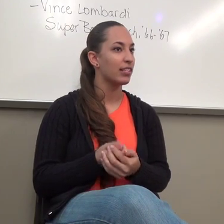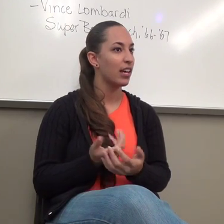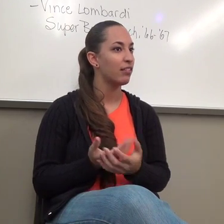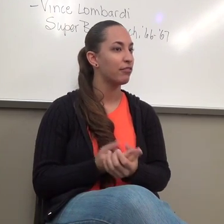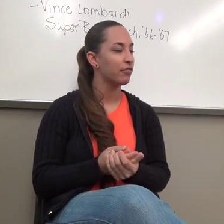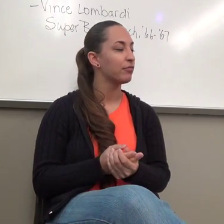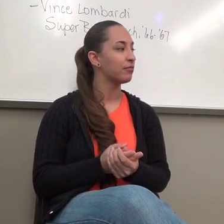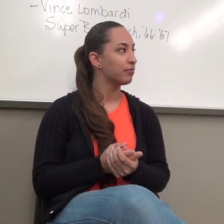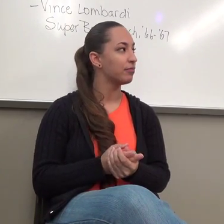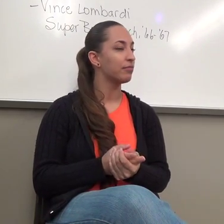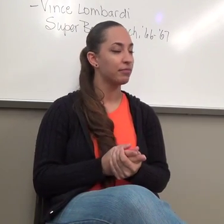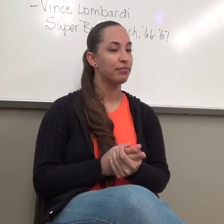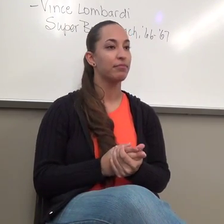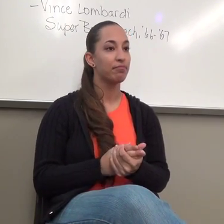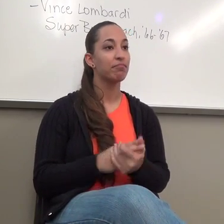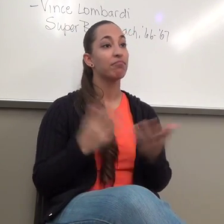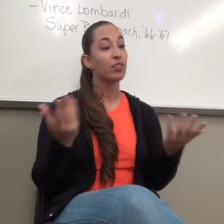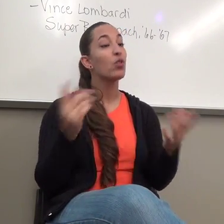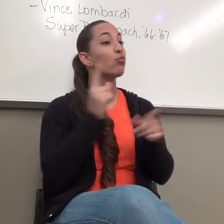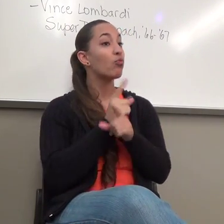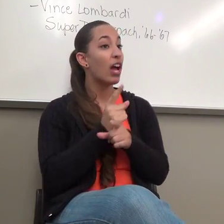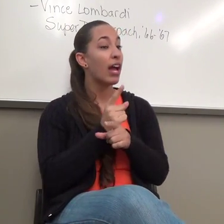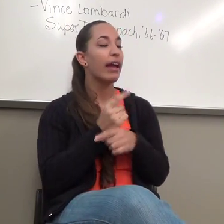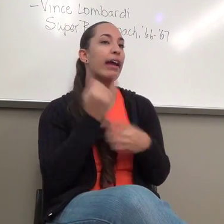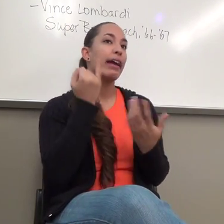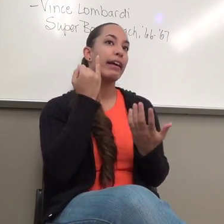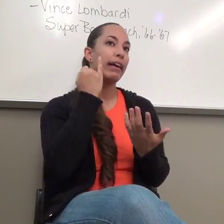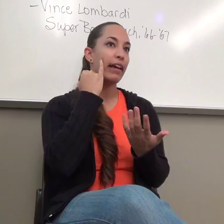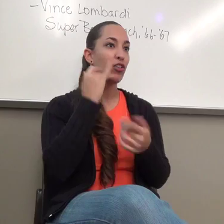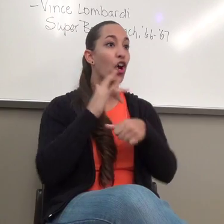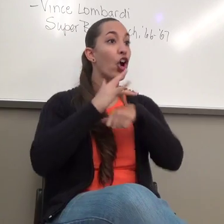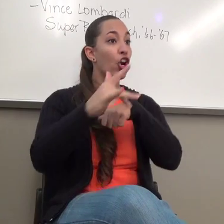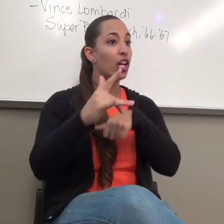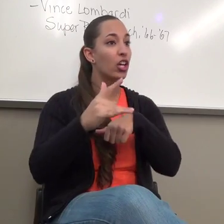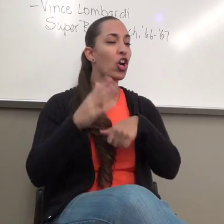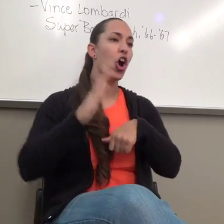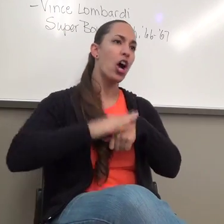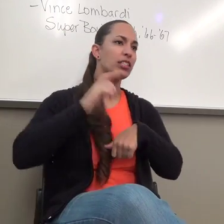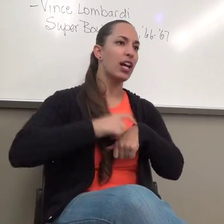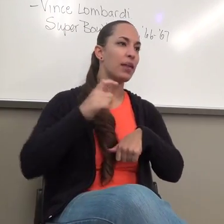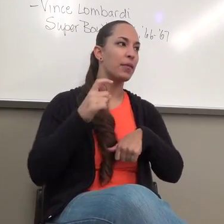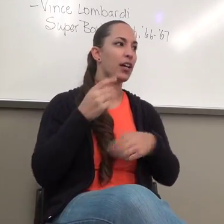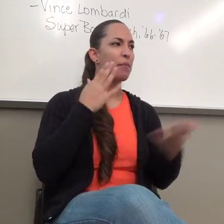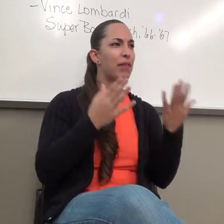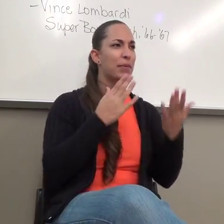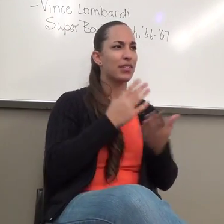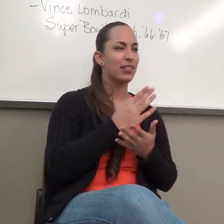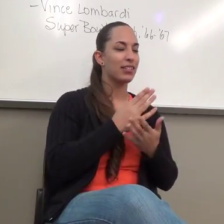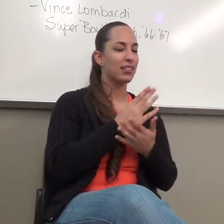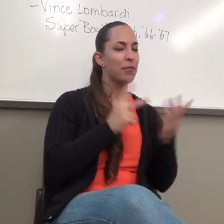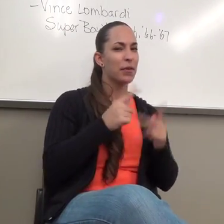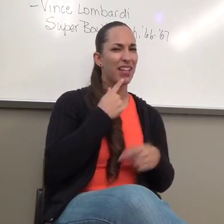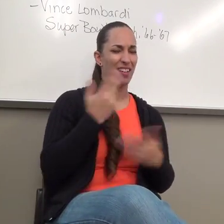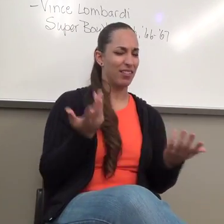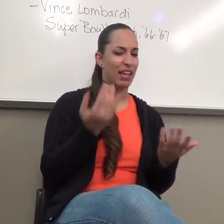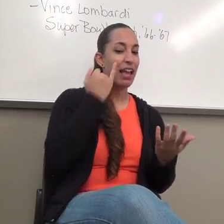kind of? Okay, yeah. If you're early, you're on time. Okay, they kind of say, well, but if I'm on time, I'm on time. Okay? Here's